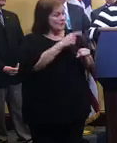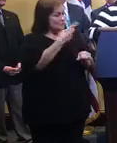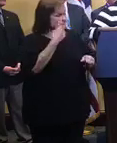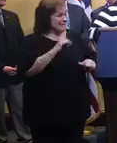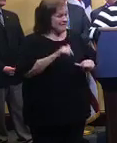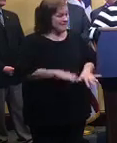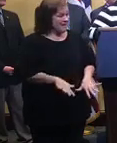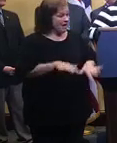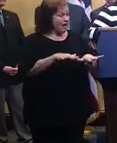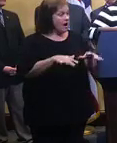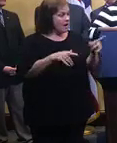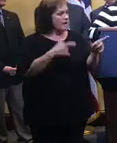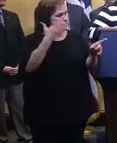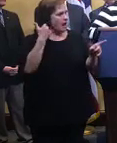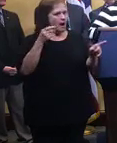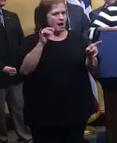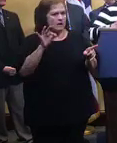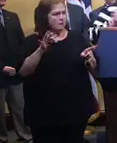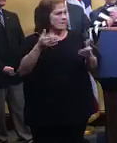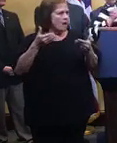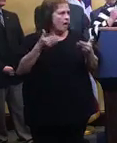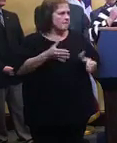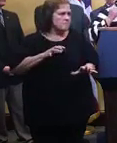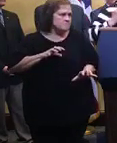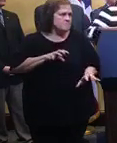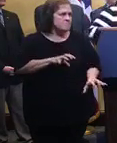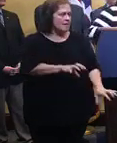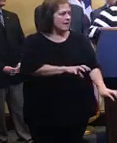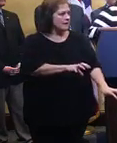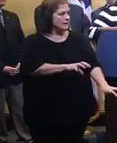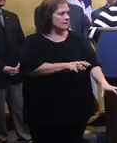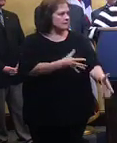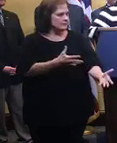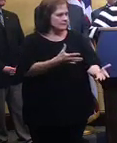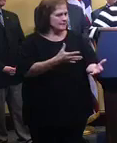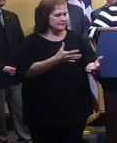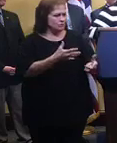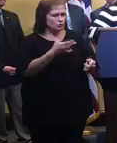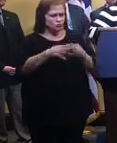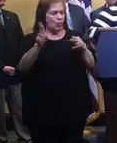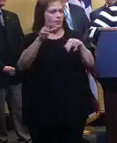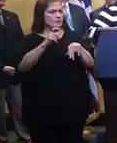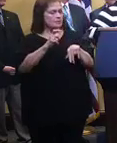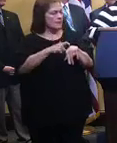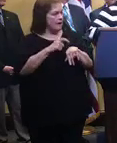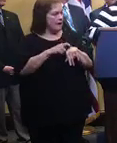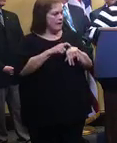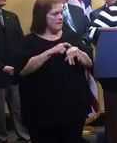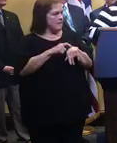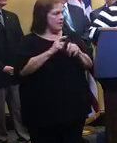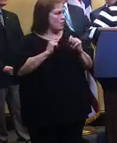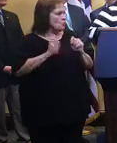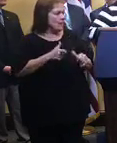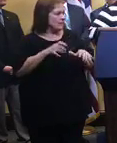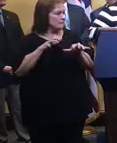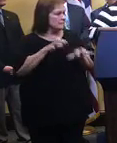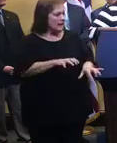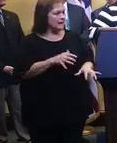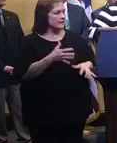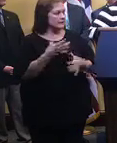these intensive rainfalls where we get dumped on in a very short period of time. And I